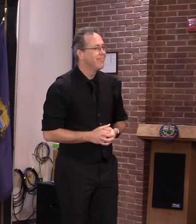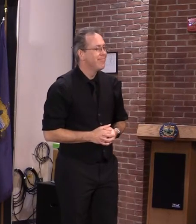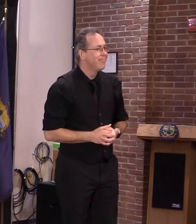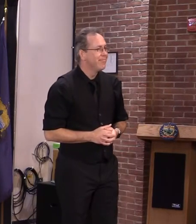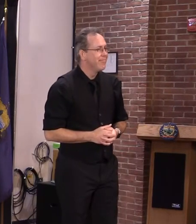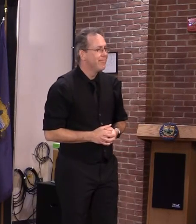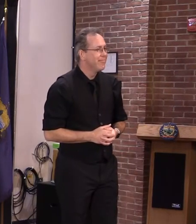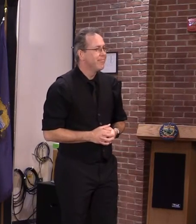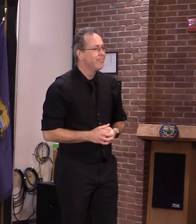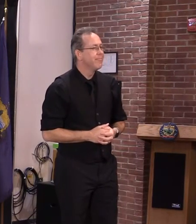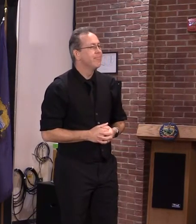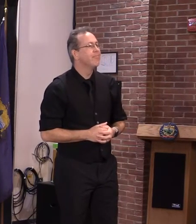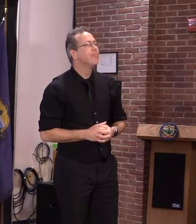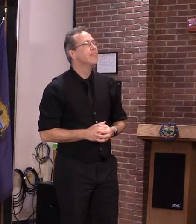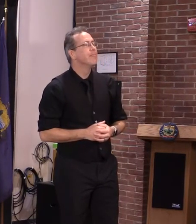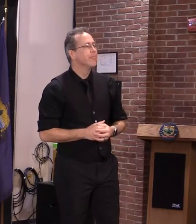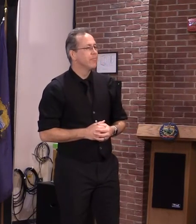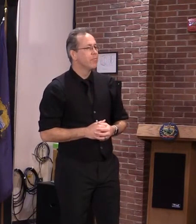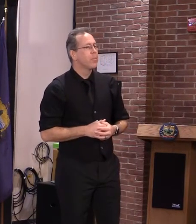Greg Lamoureux, the County Courier.